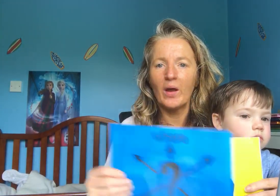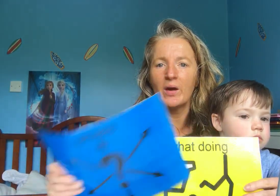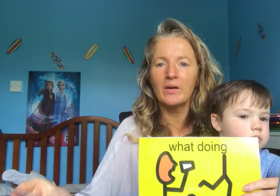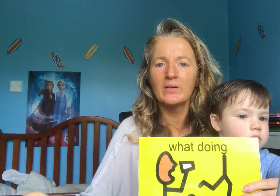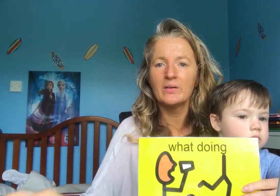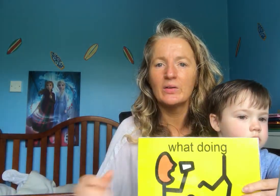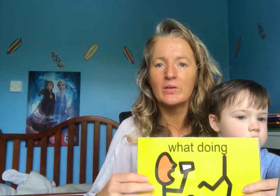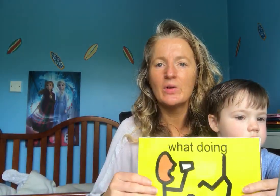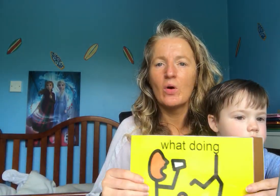Where,